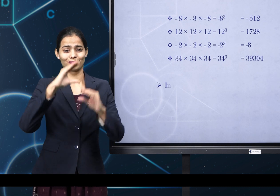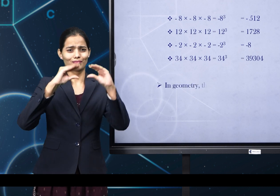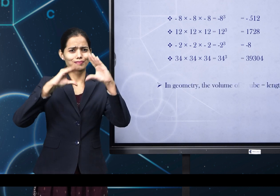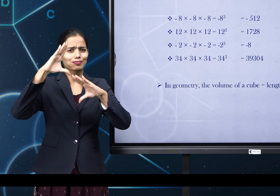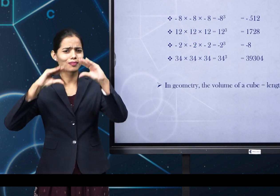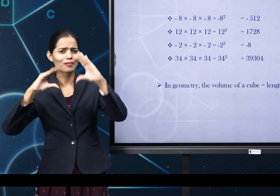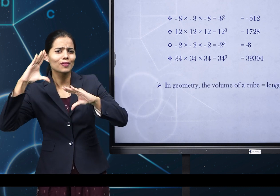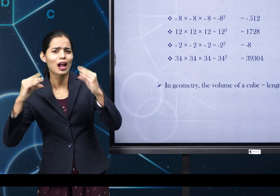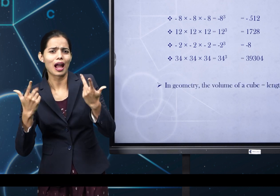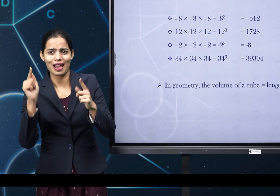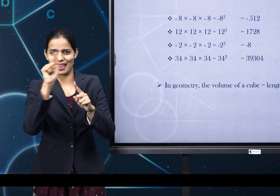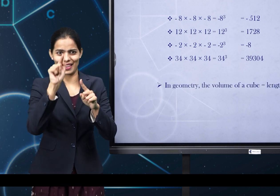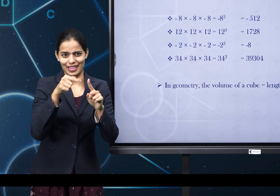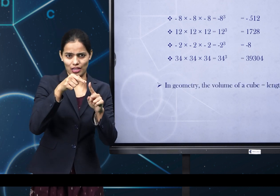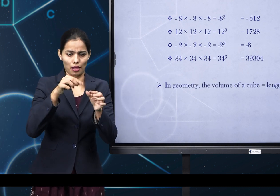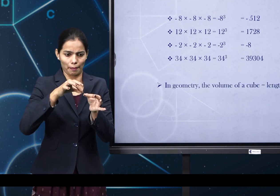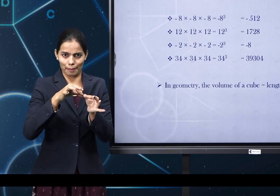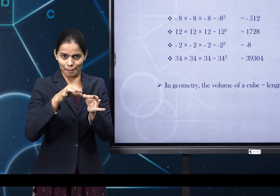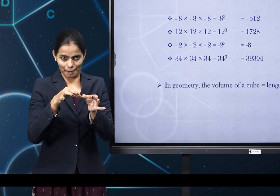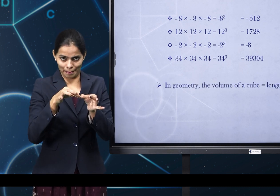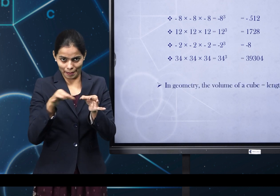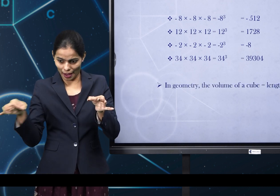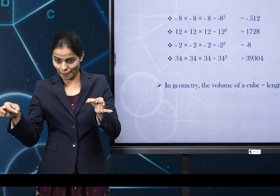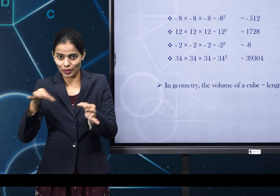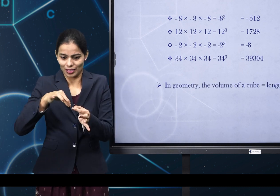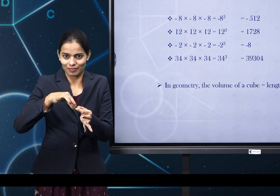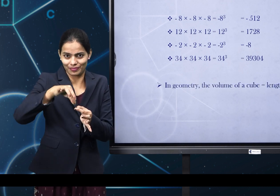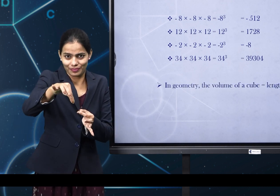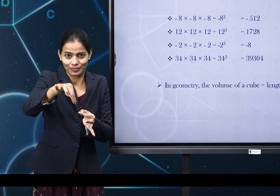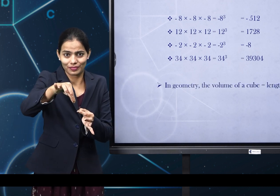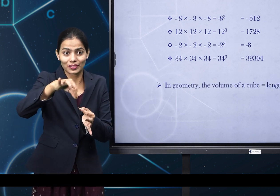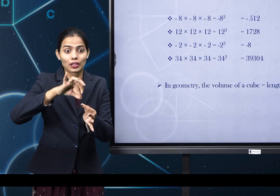In geometry, the volume of a cube is equal to length into width into height.